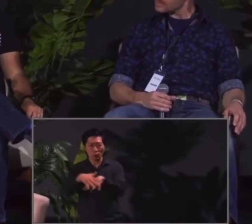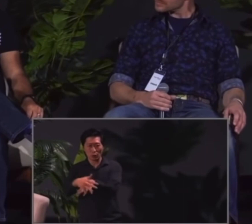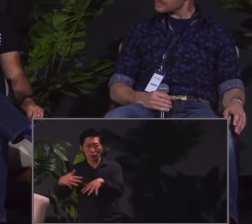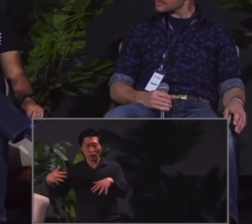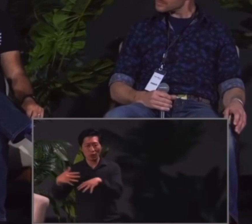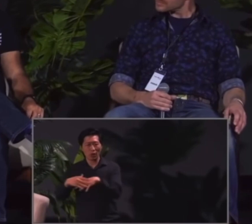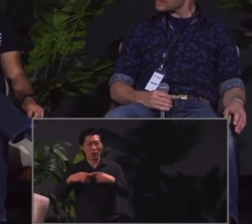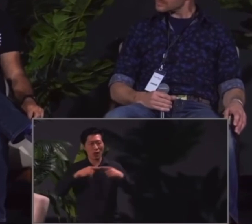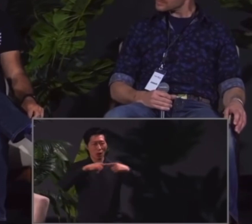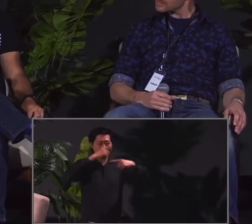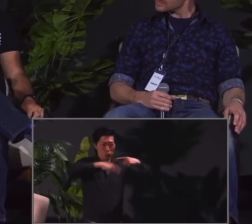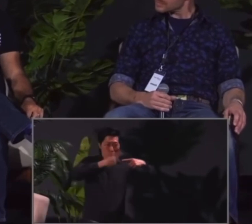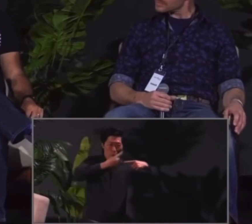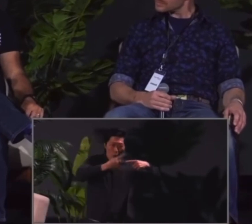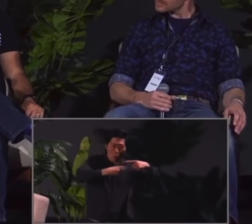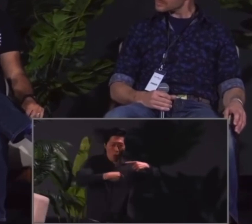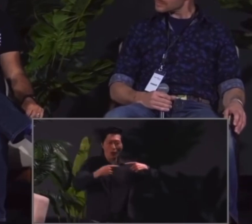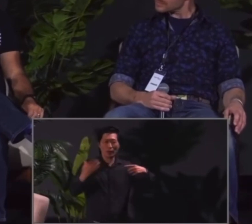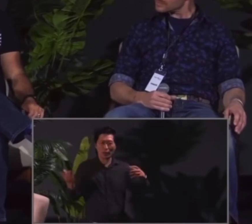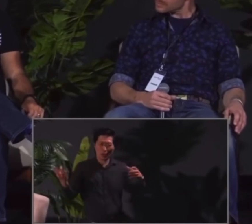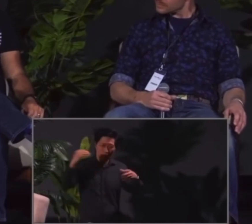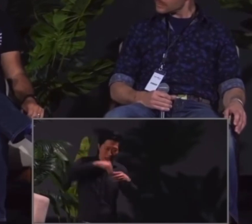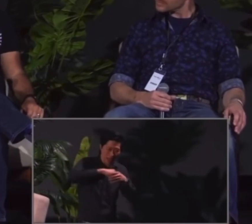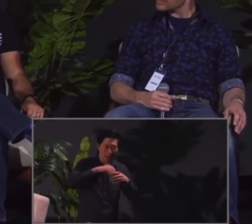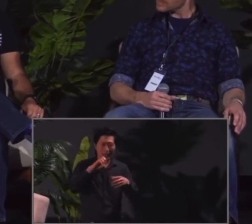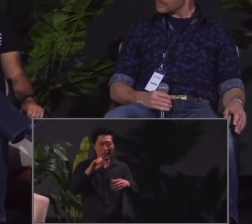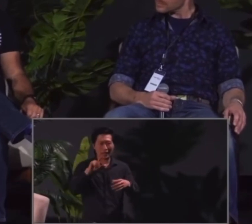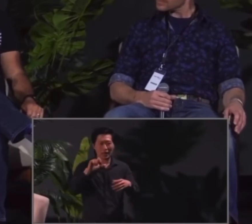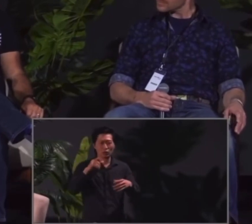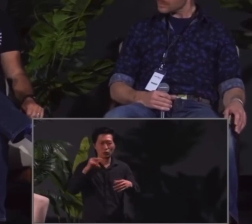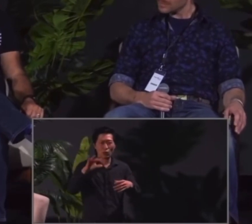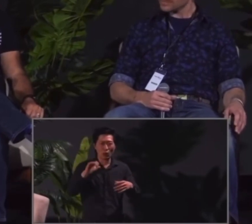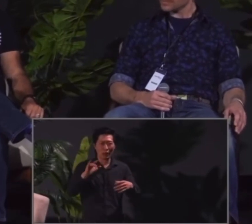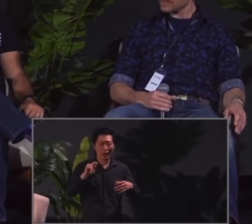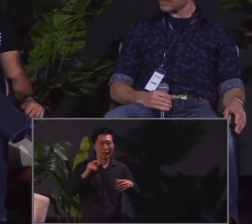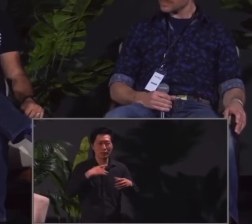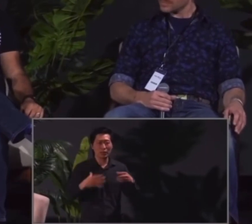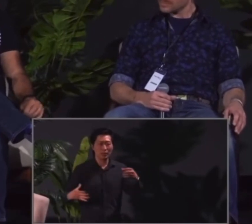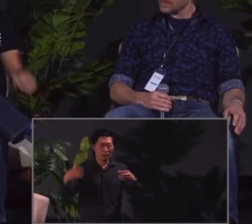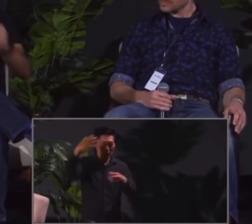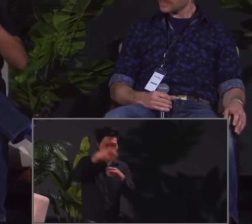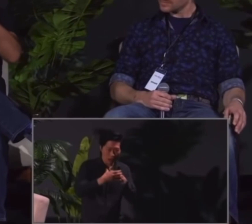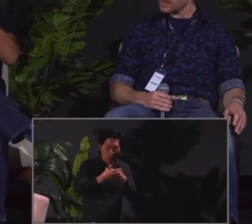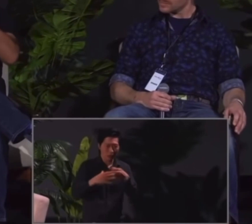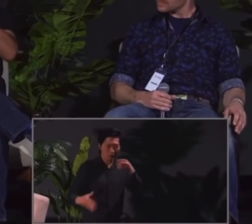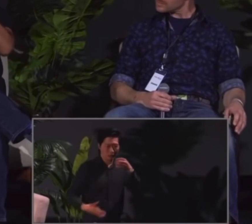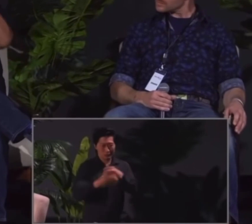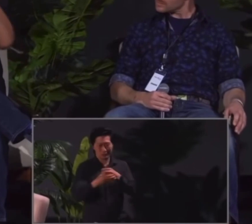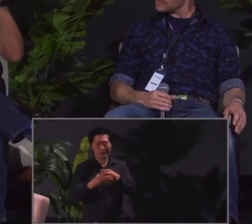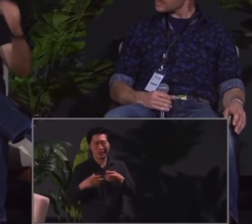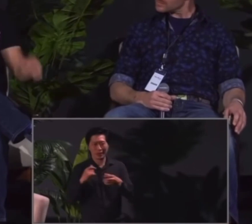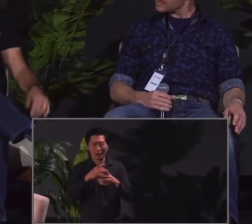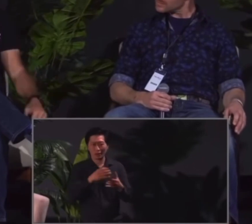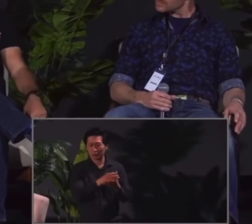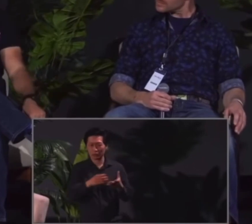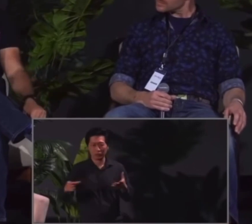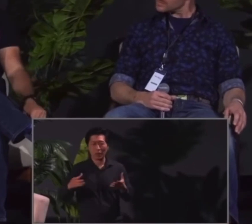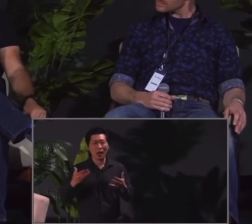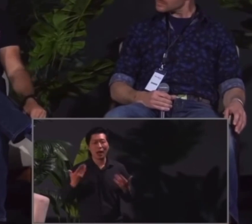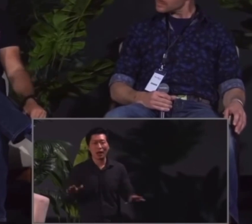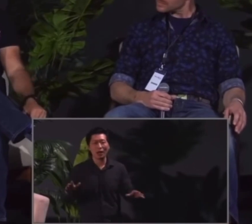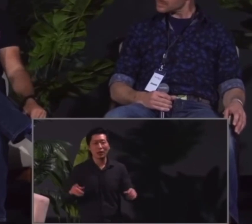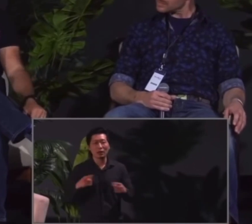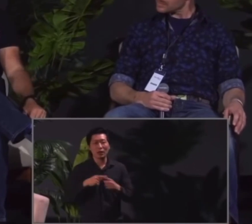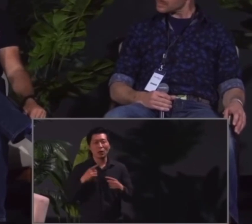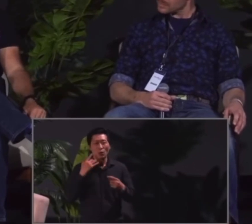They roll them. They add the electrolyte. They pop it into the cell casings, pop the top on, and whatnot. And after they're all done,